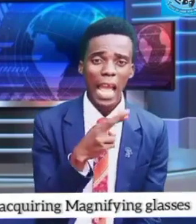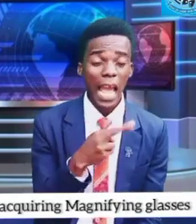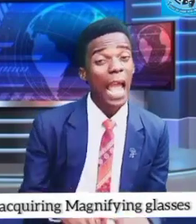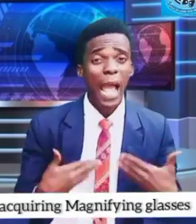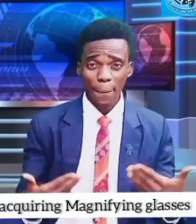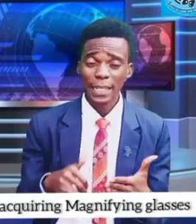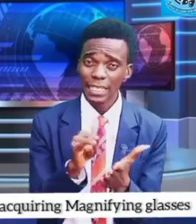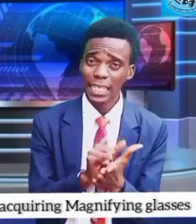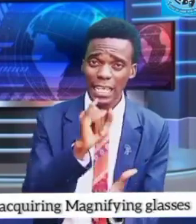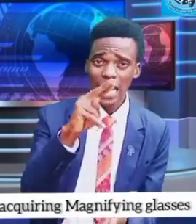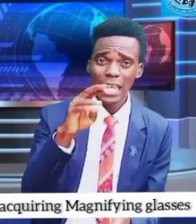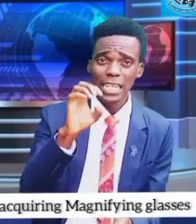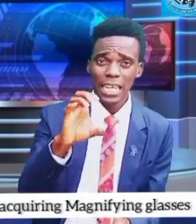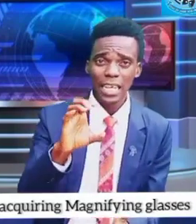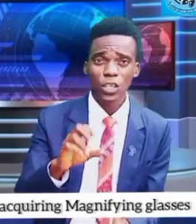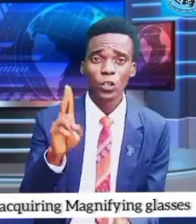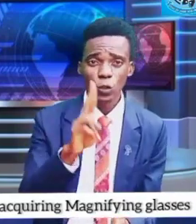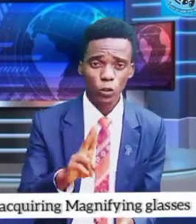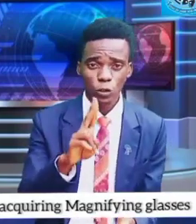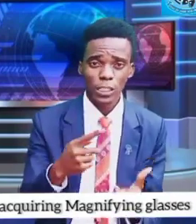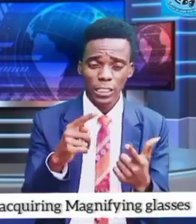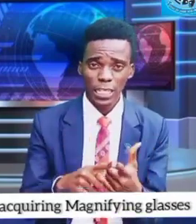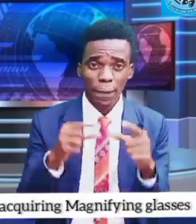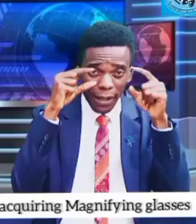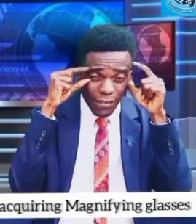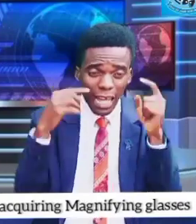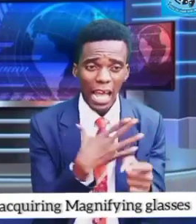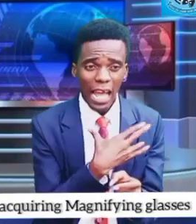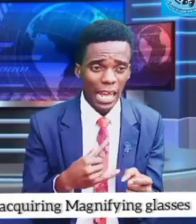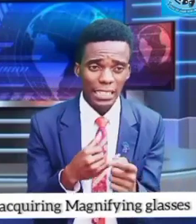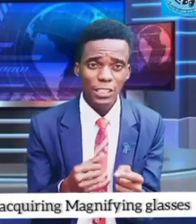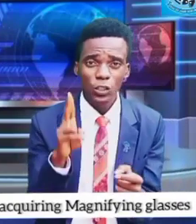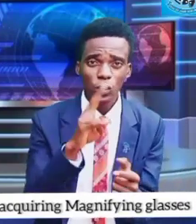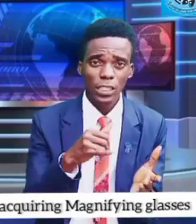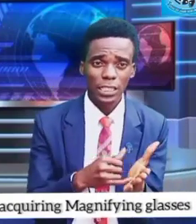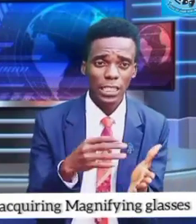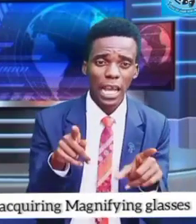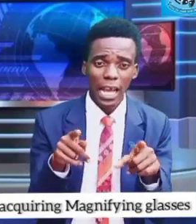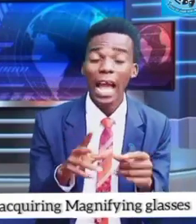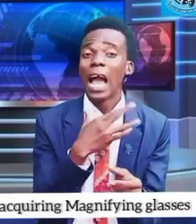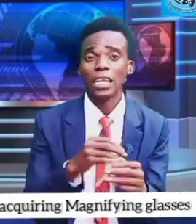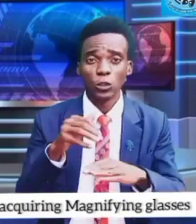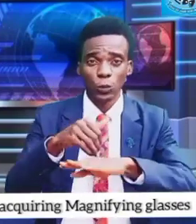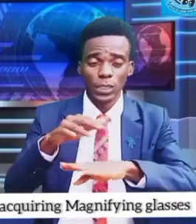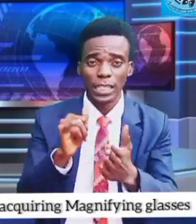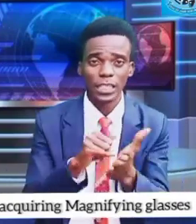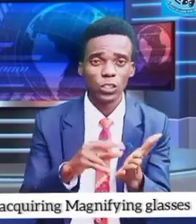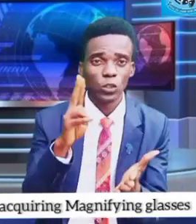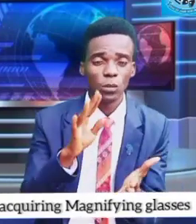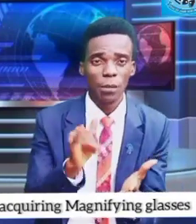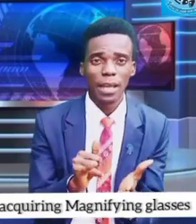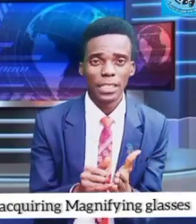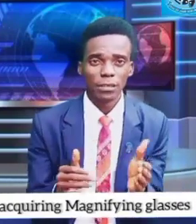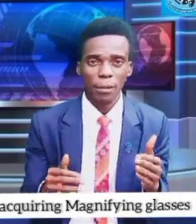particular interest in the usage of the magnifying glass and twisted its use by a gentleman with albinism.